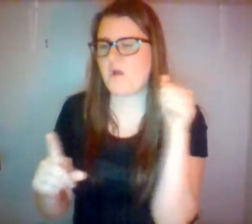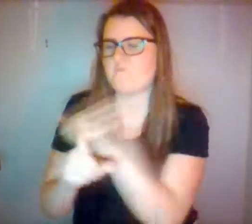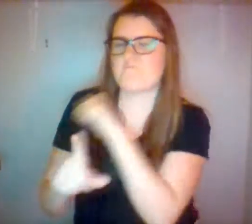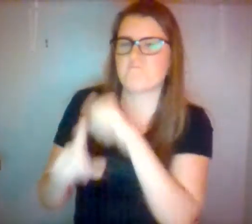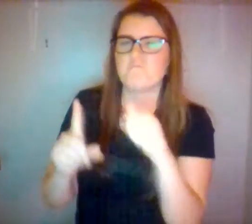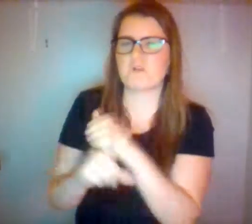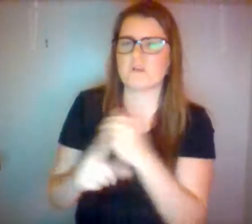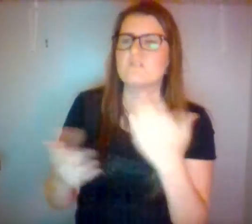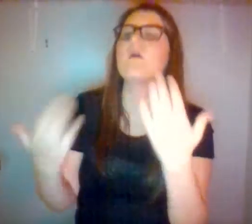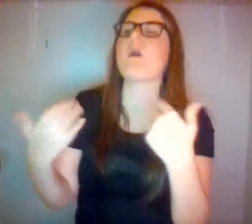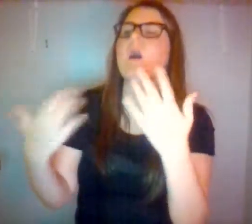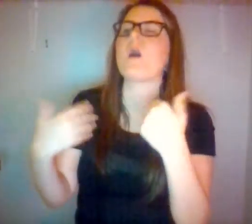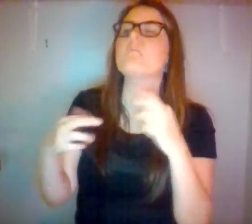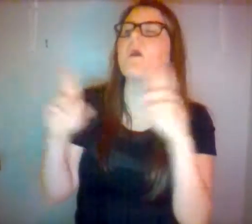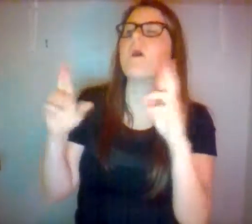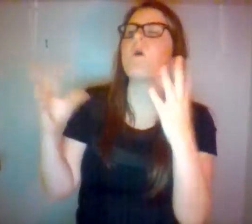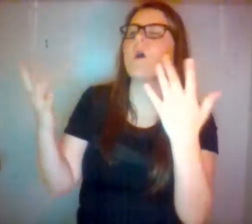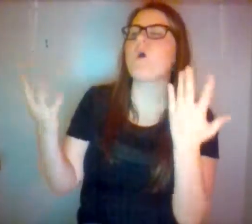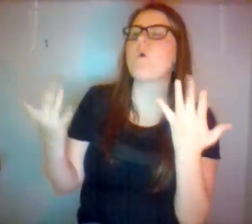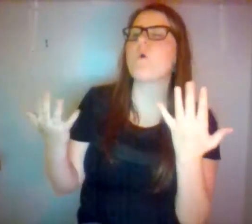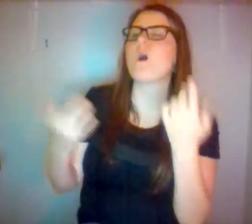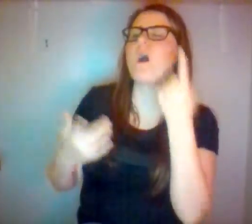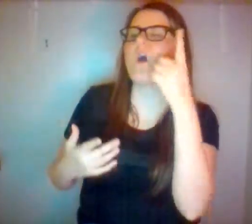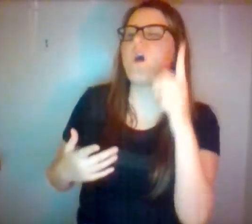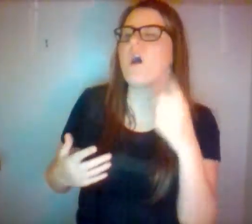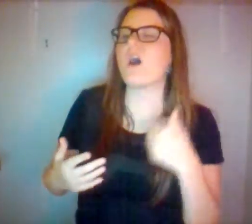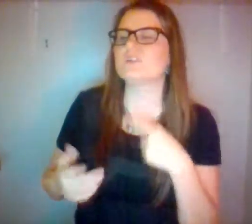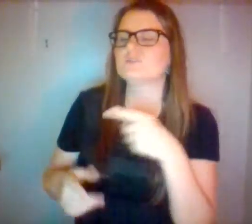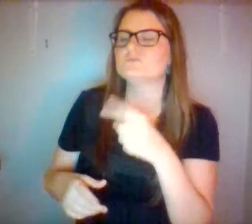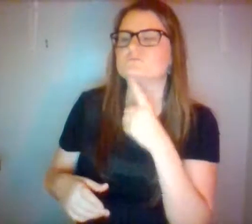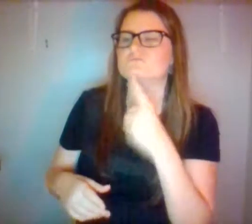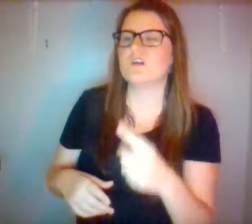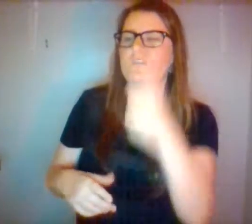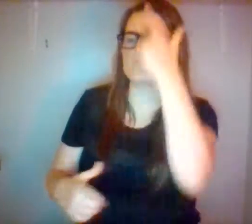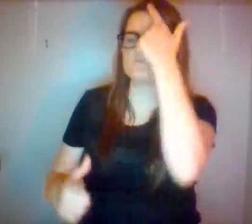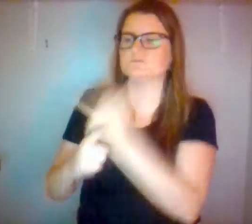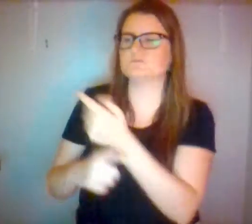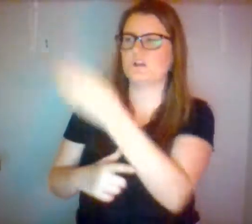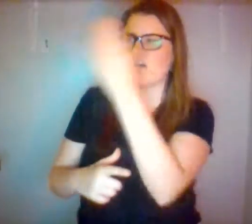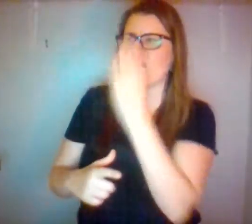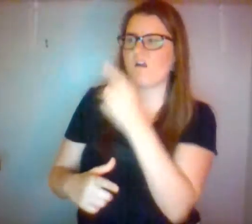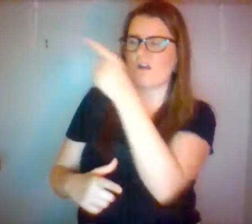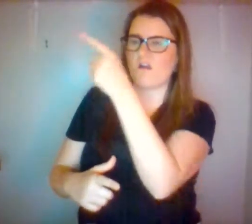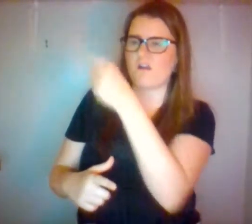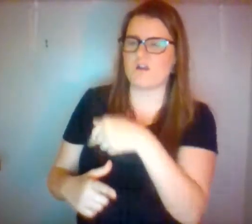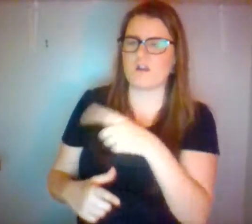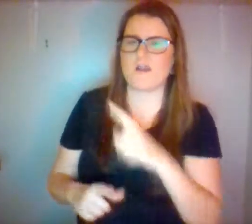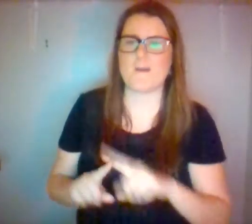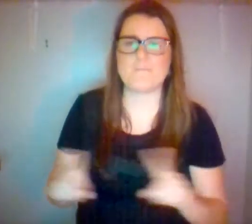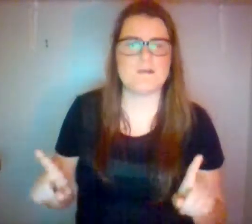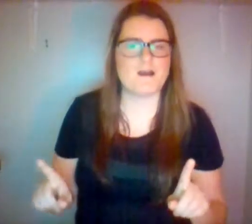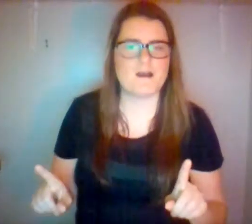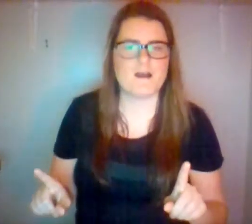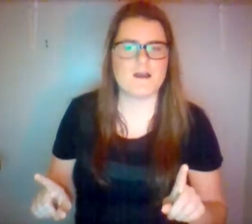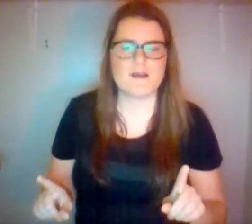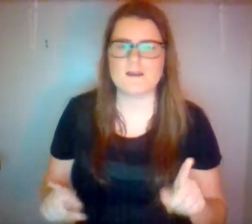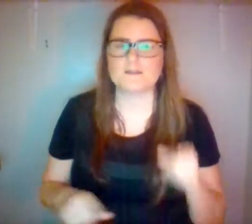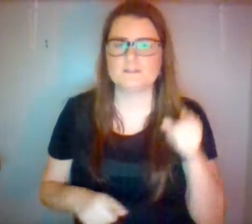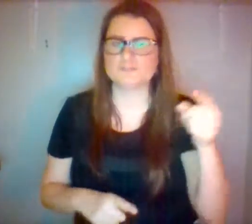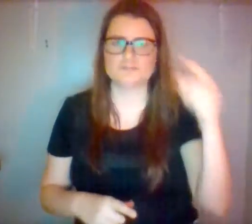God, then just tell us. I have told you, said Jesus calmly, but you don't believe me. The miracles